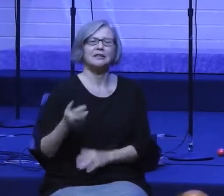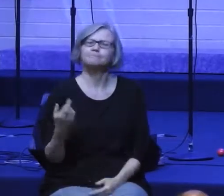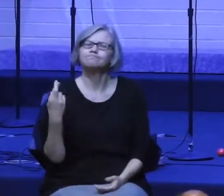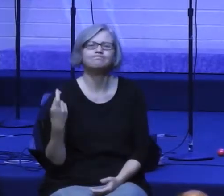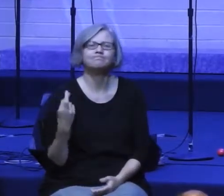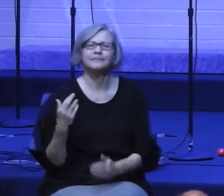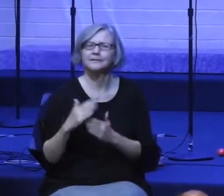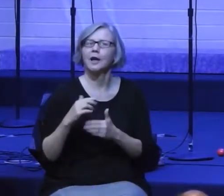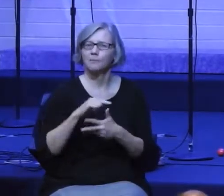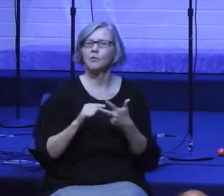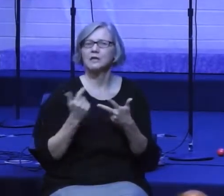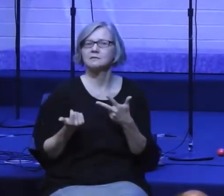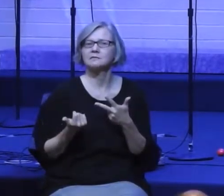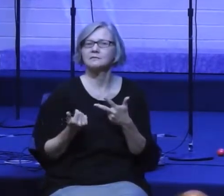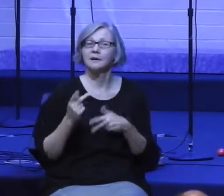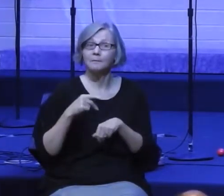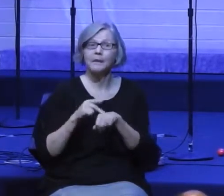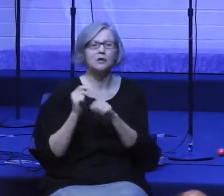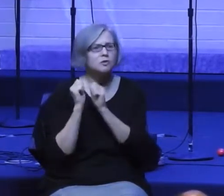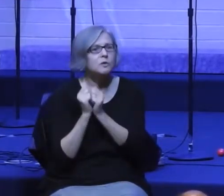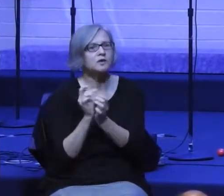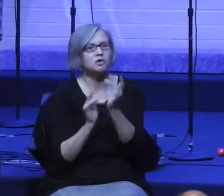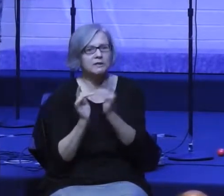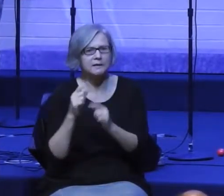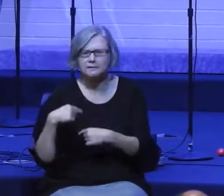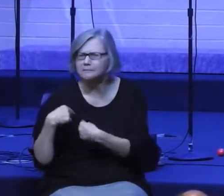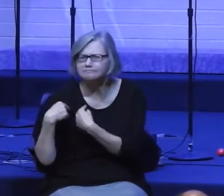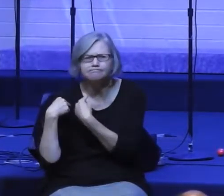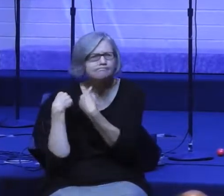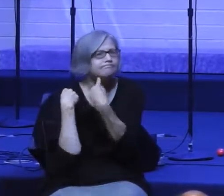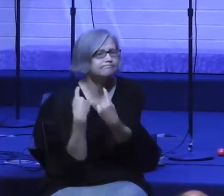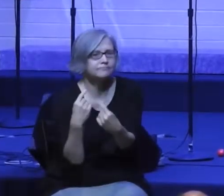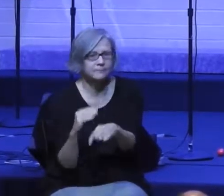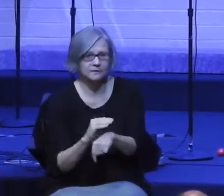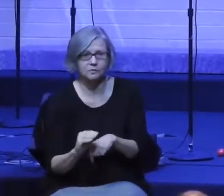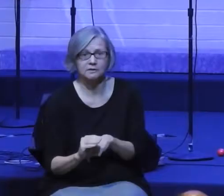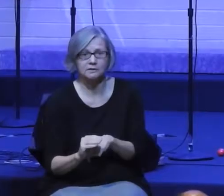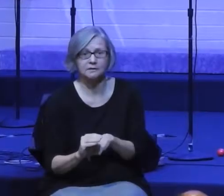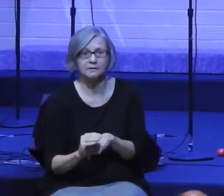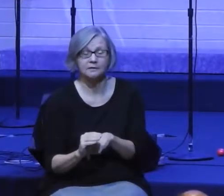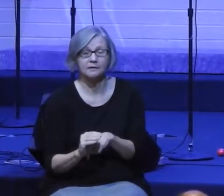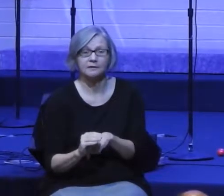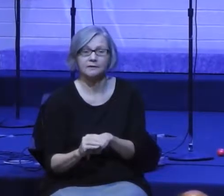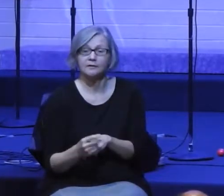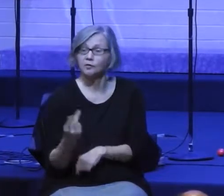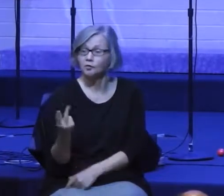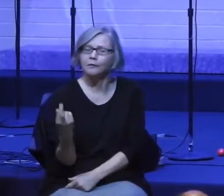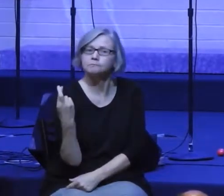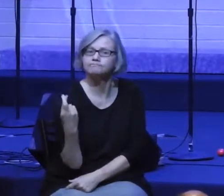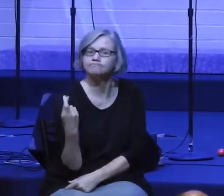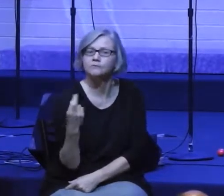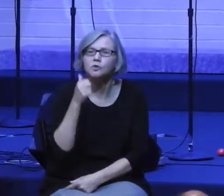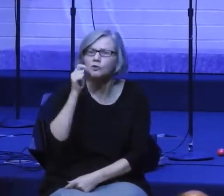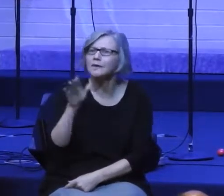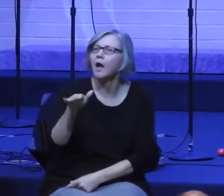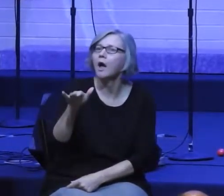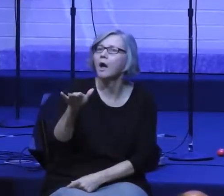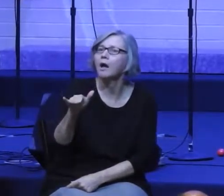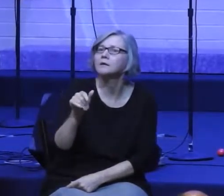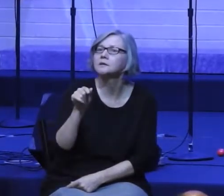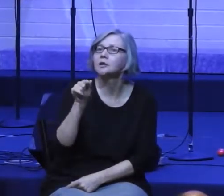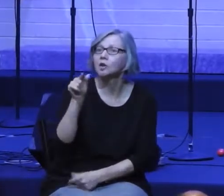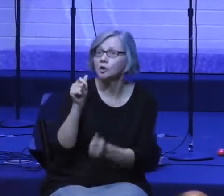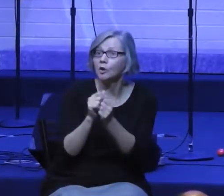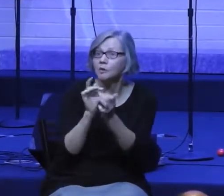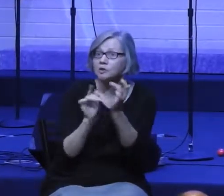top three. Peter has been with Jesus every step of the way. These guys are tight. So the little girl goes, oh, wait,